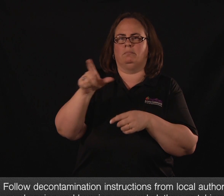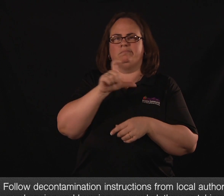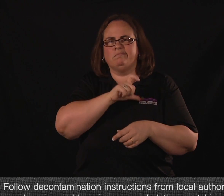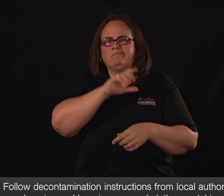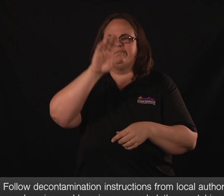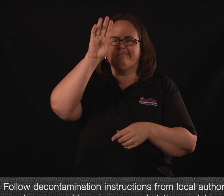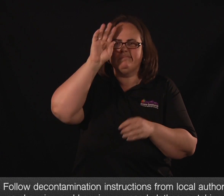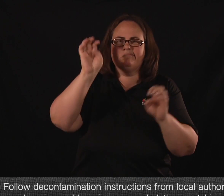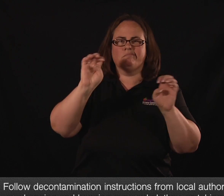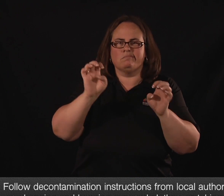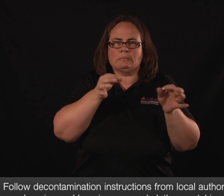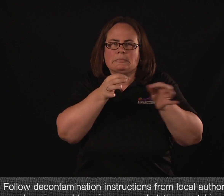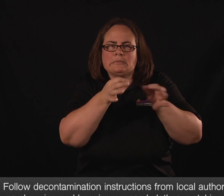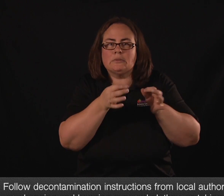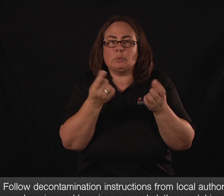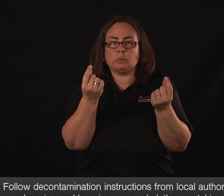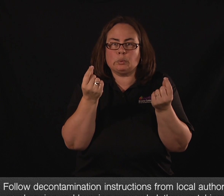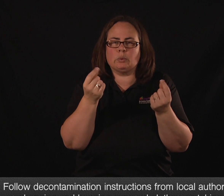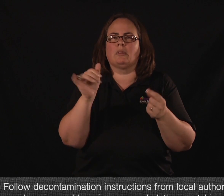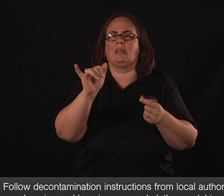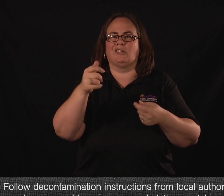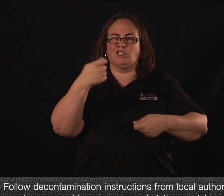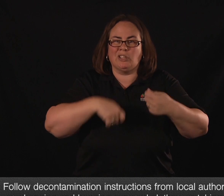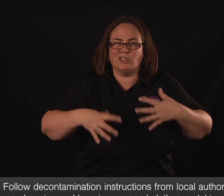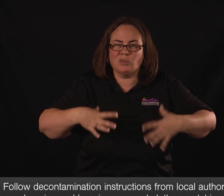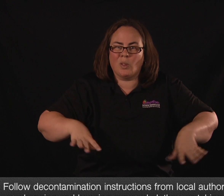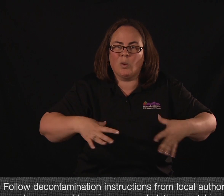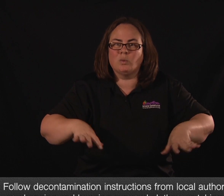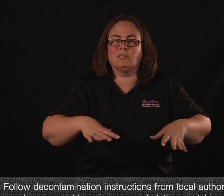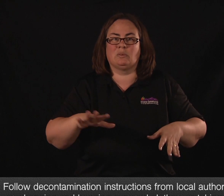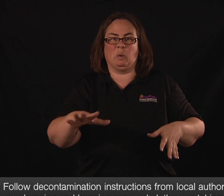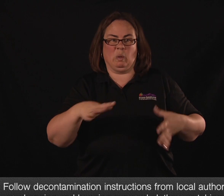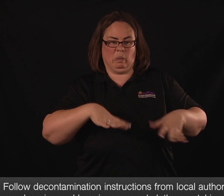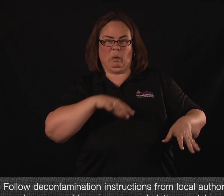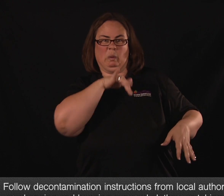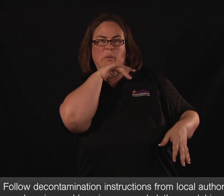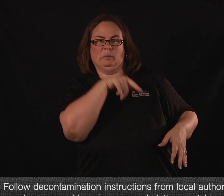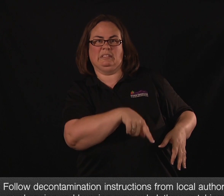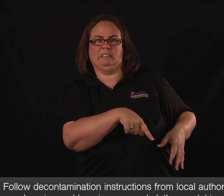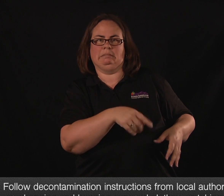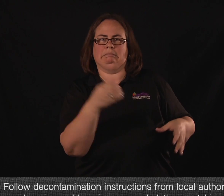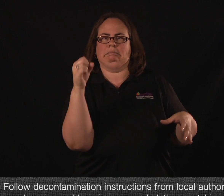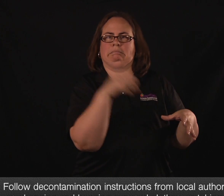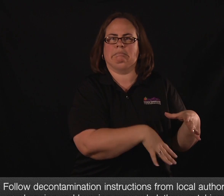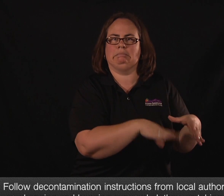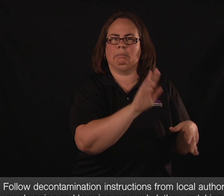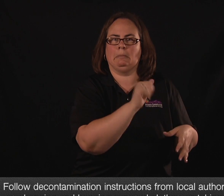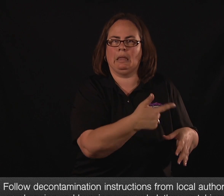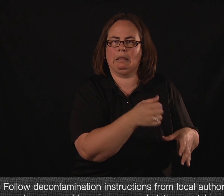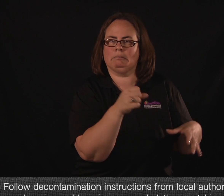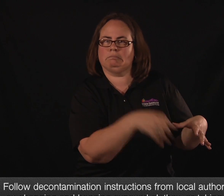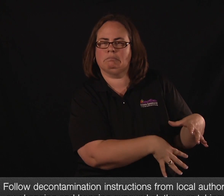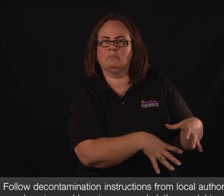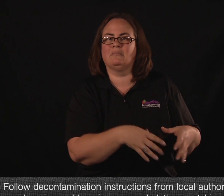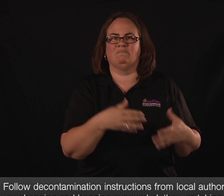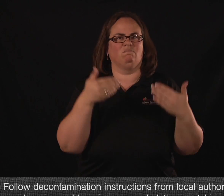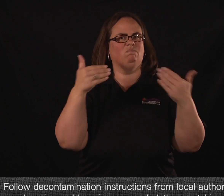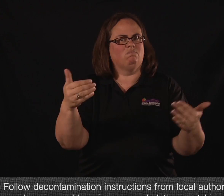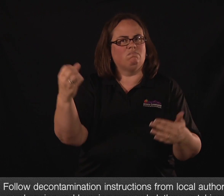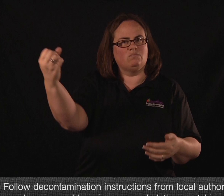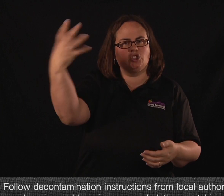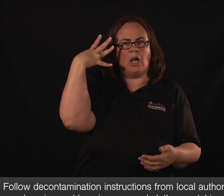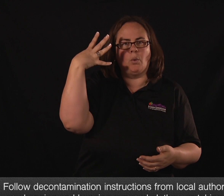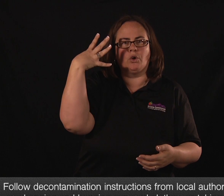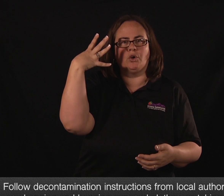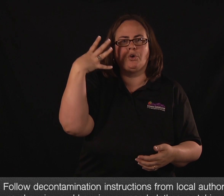Follow decontamination instructions from local authorities, such as changing and bagging exposed clothes or taking a shower.